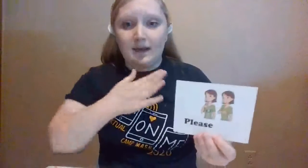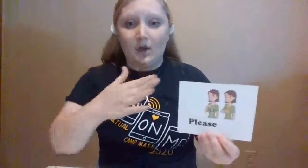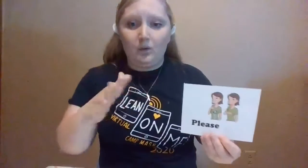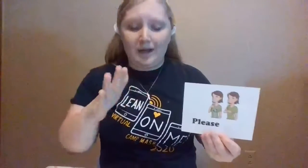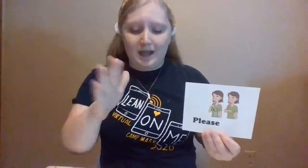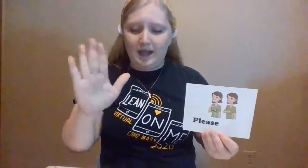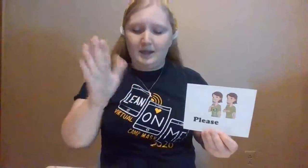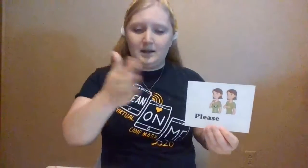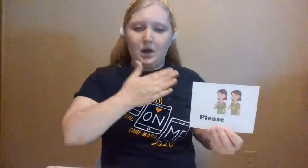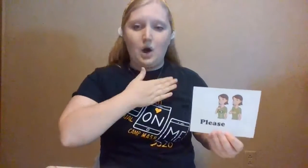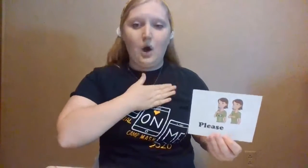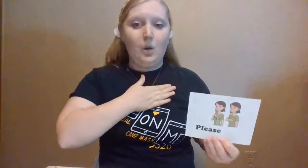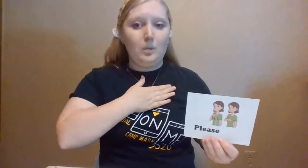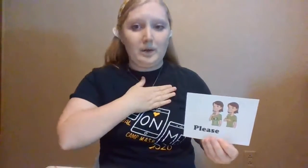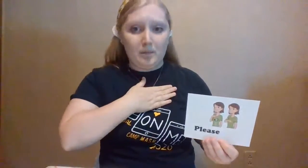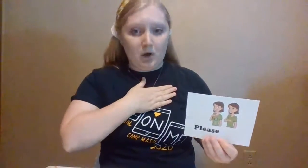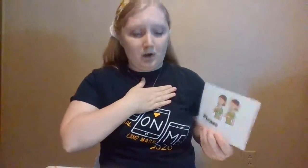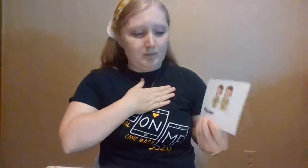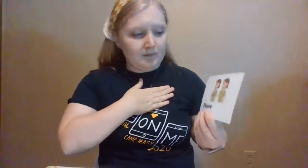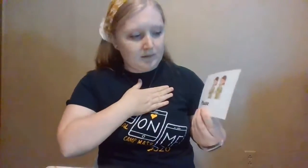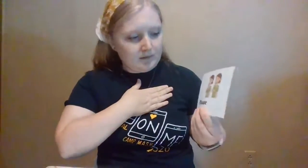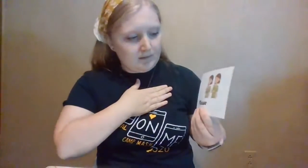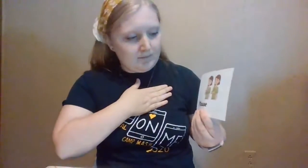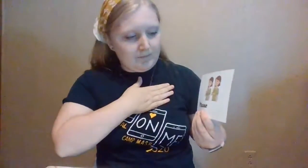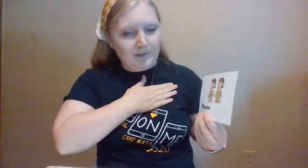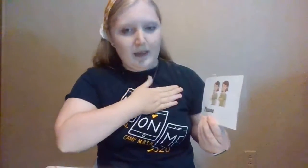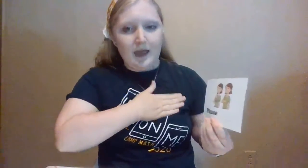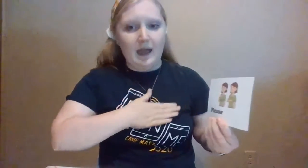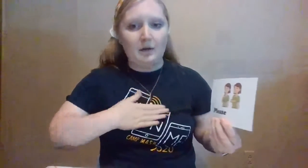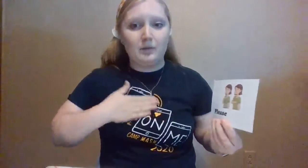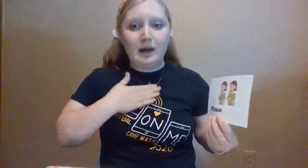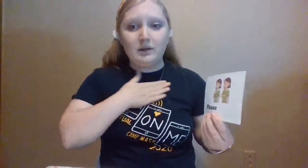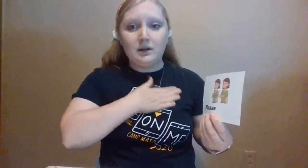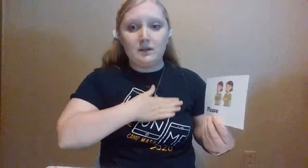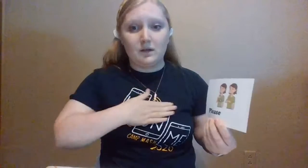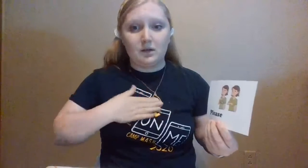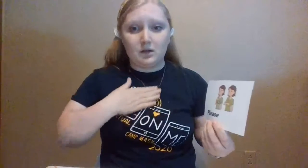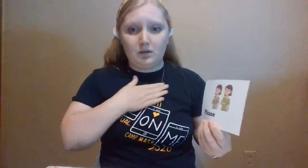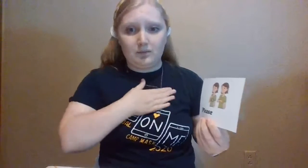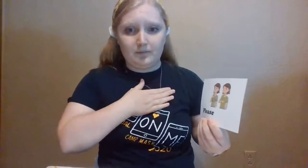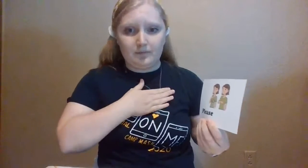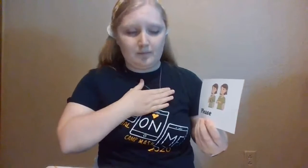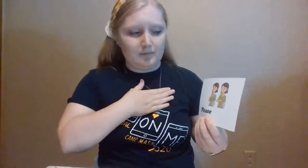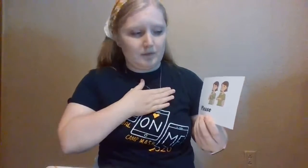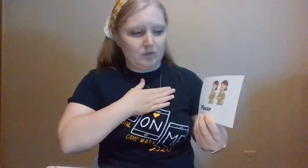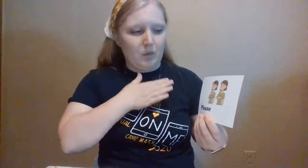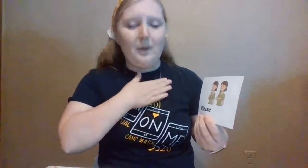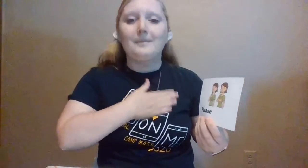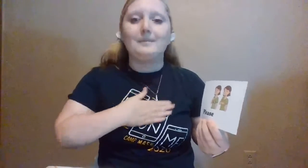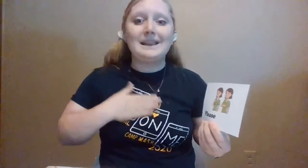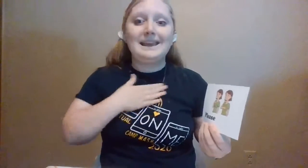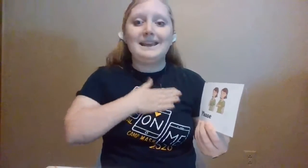I hold my hand open palmed and around in a circle. So,